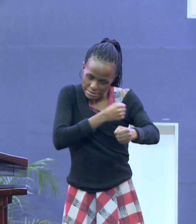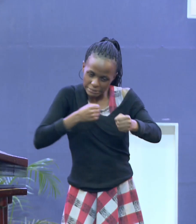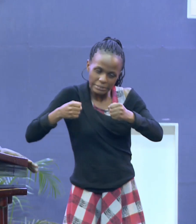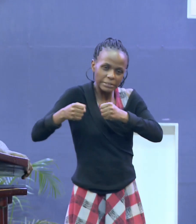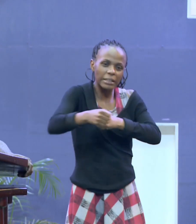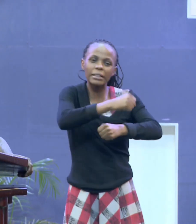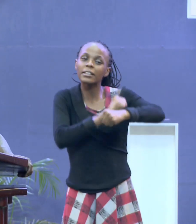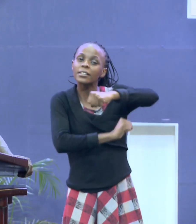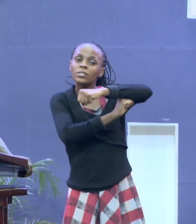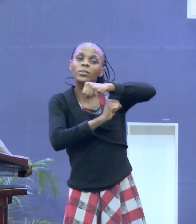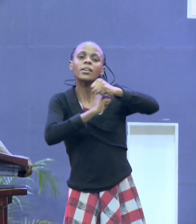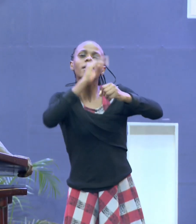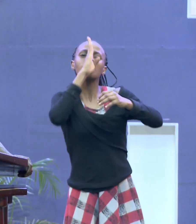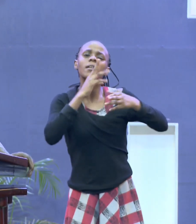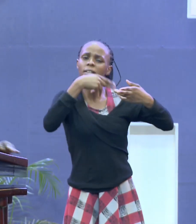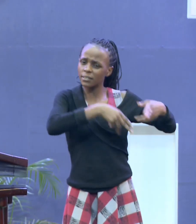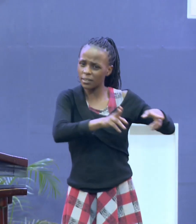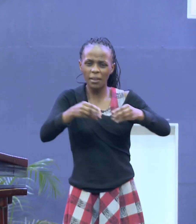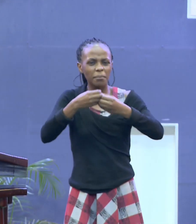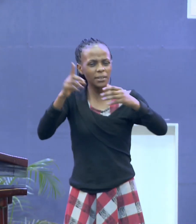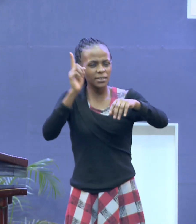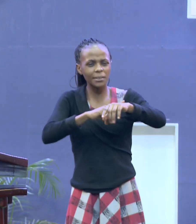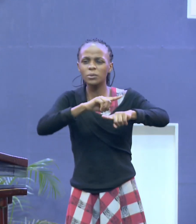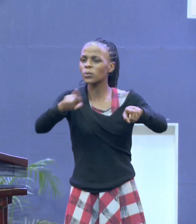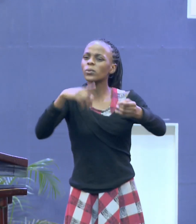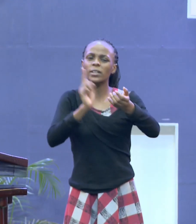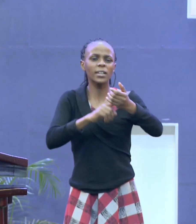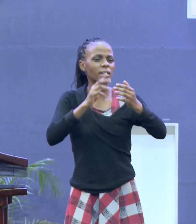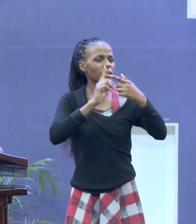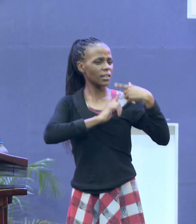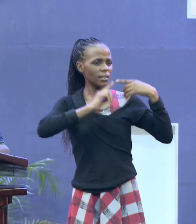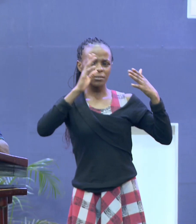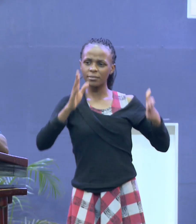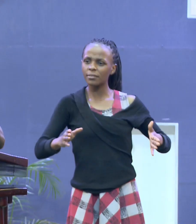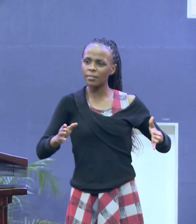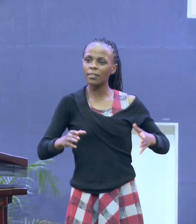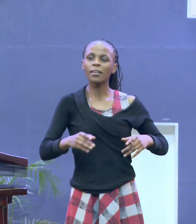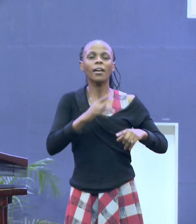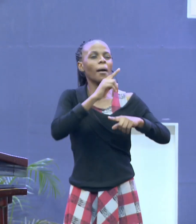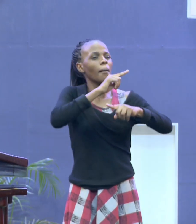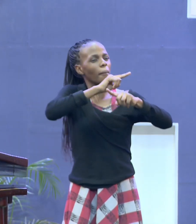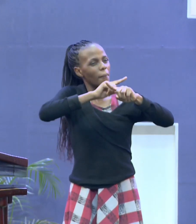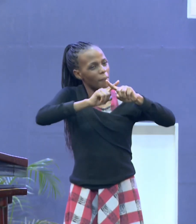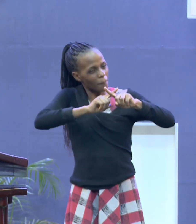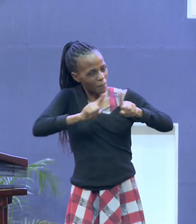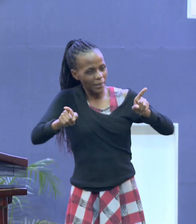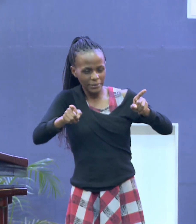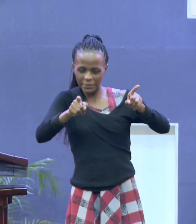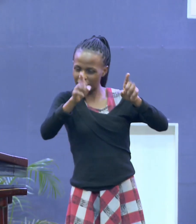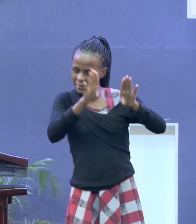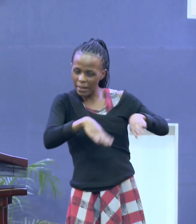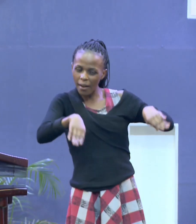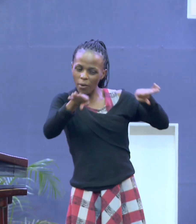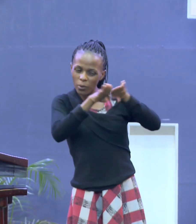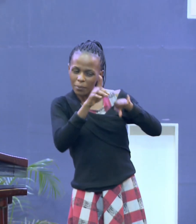bound by those systems. Mirundi mingi tulokoka. Many times we see salvation. Naye conformity eyo.